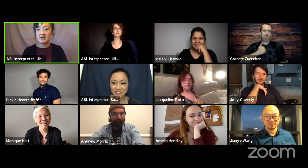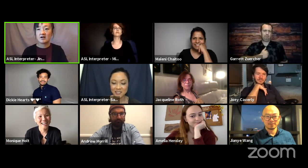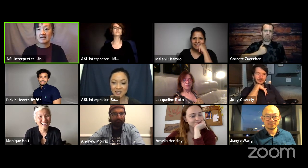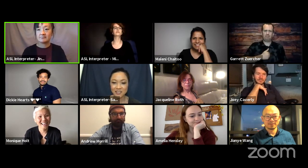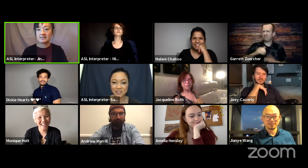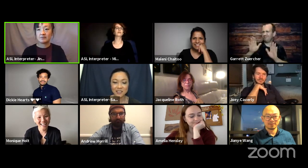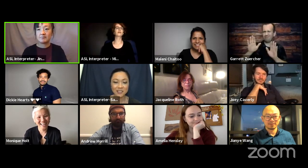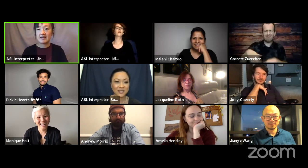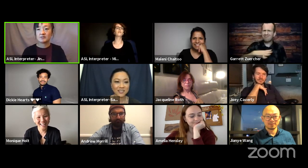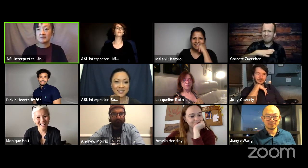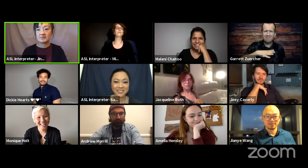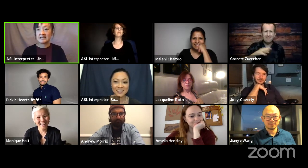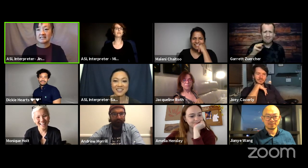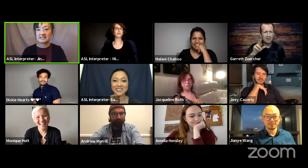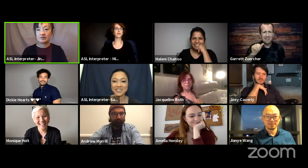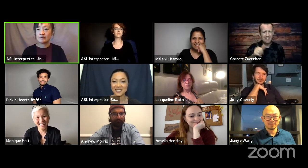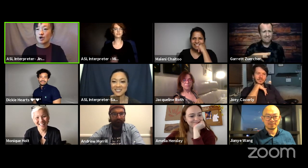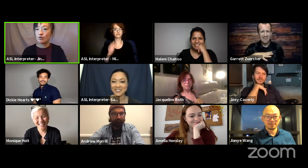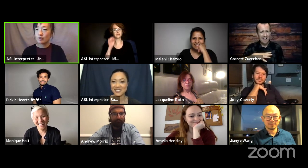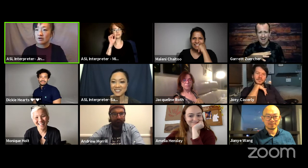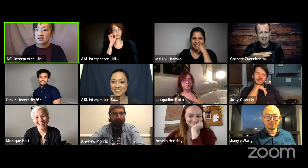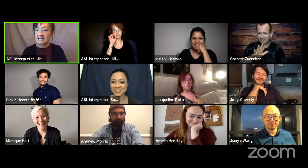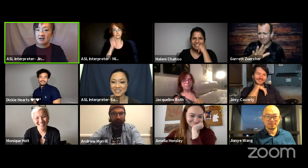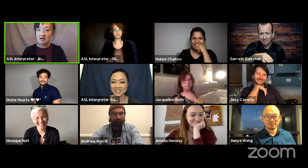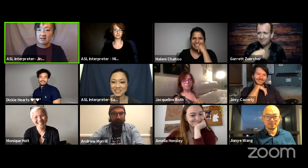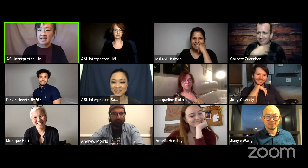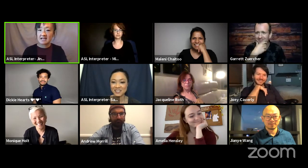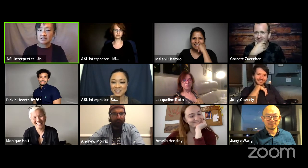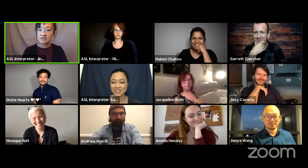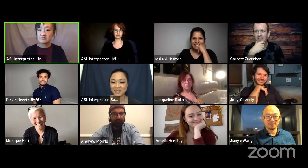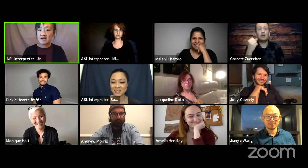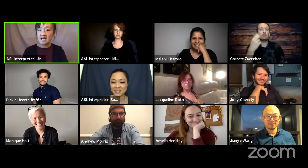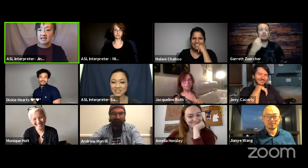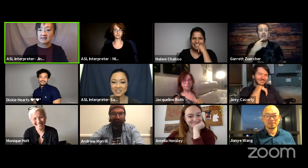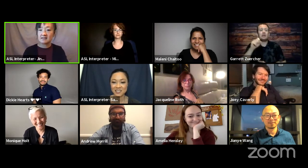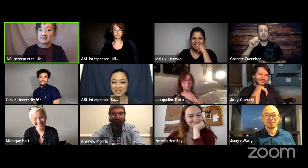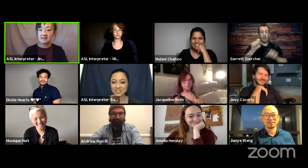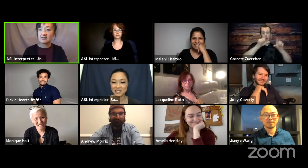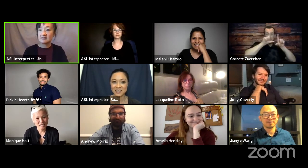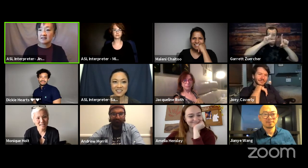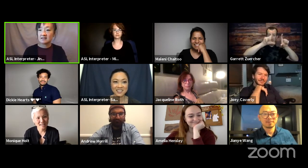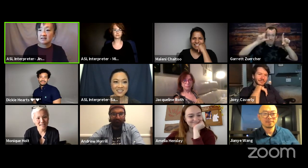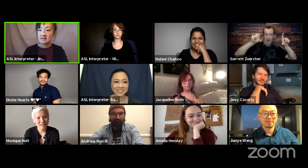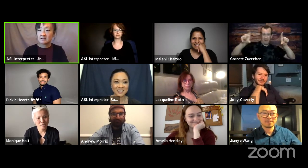Okay, so that was my mistake. So no worries at all, and that is just fine.